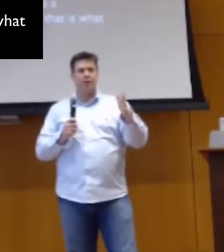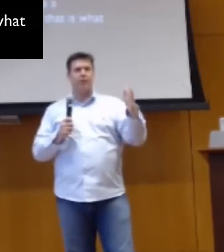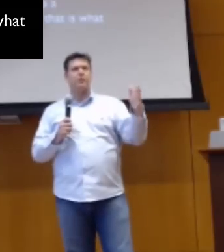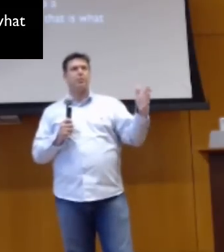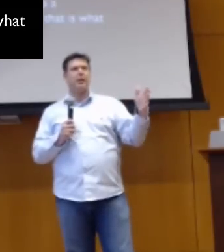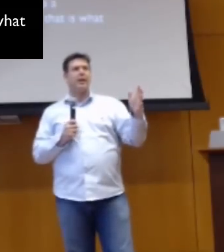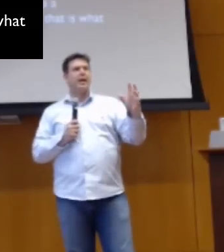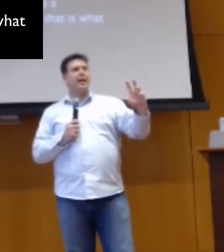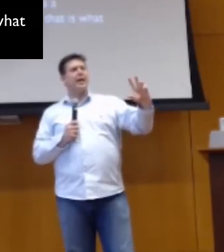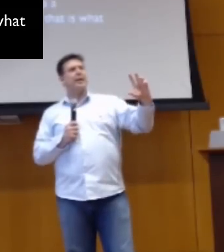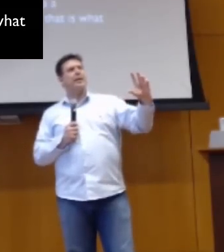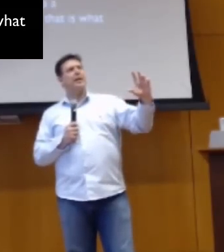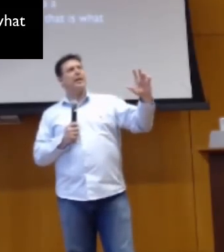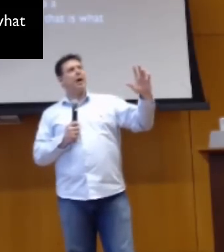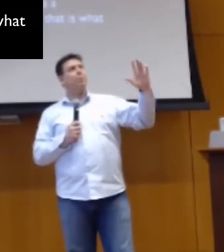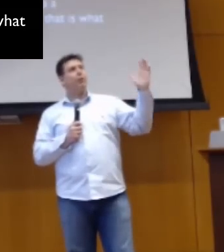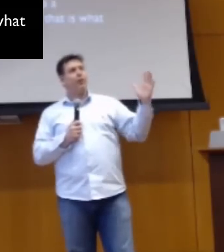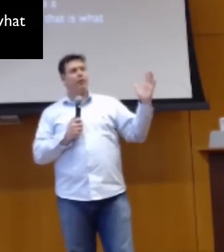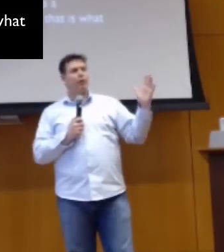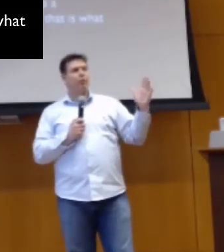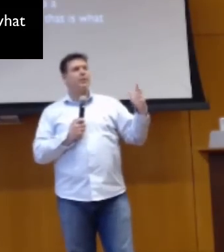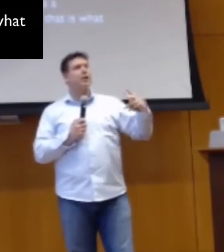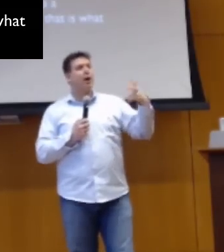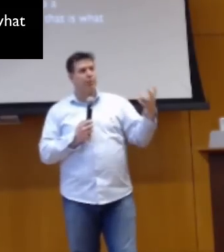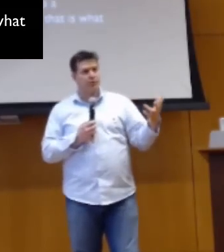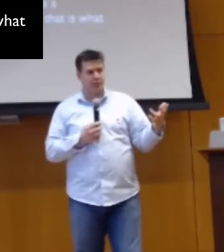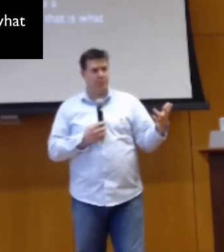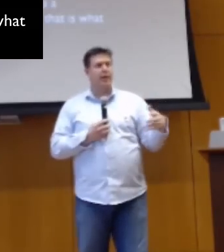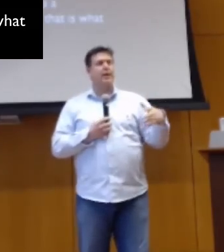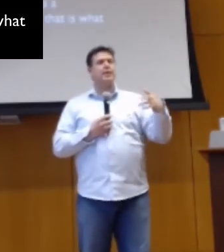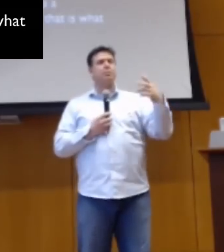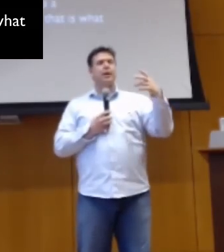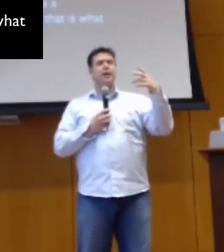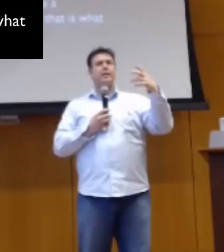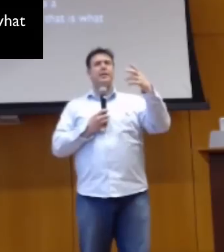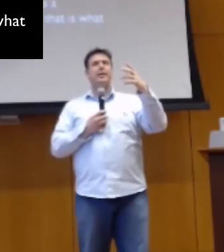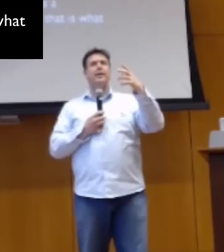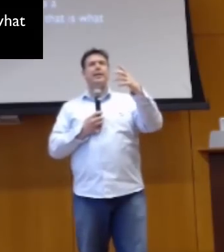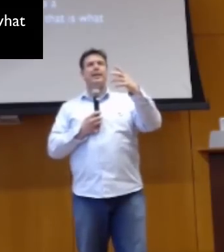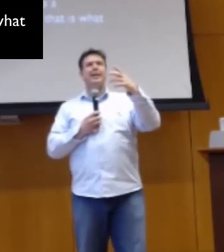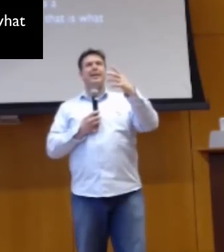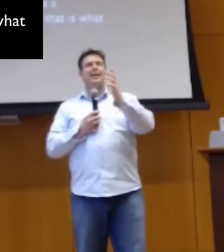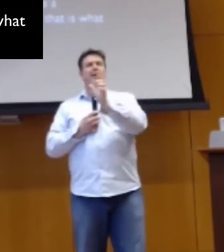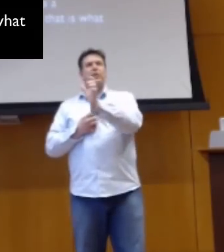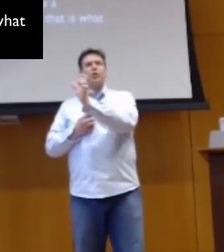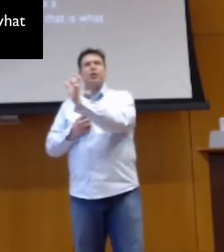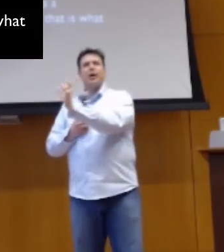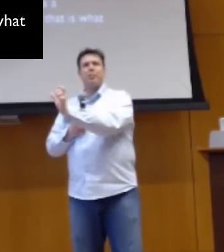why fingerspelling in a perfect form is cumbersome is because you're talking